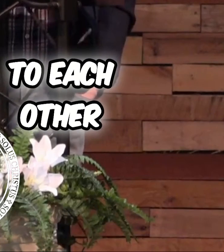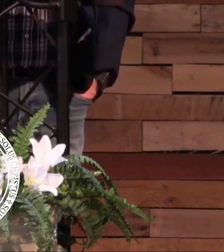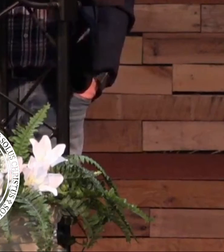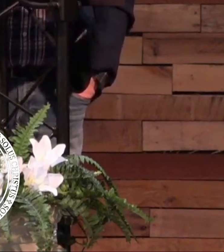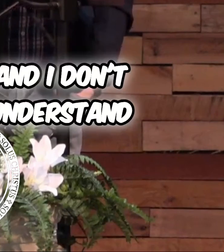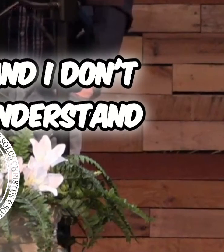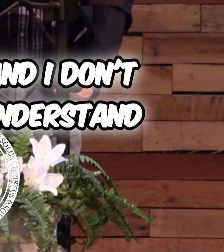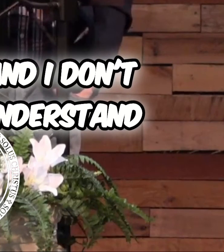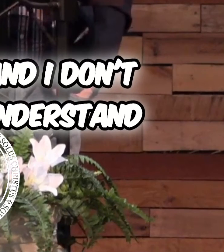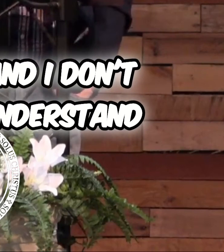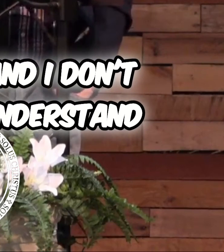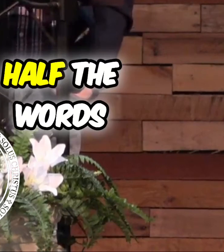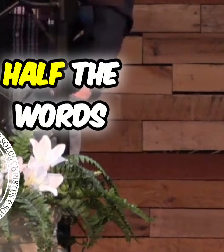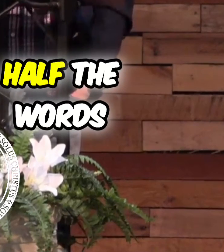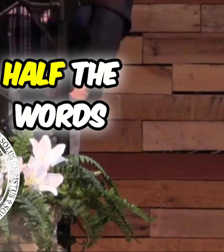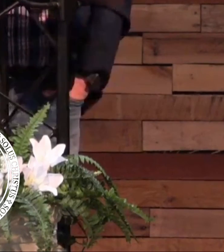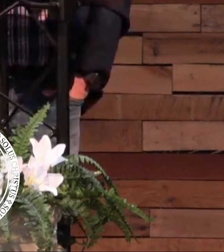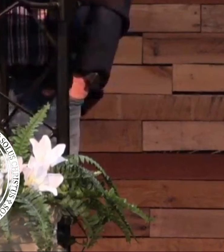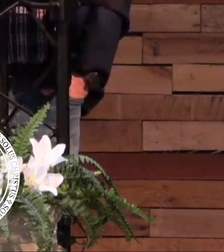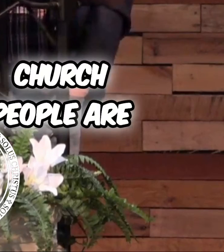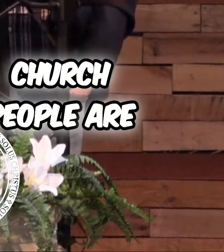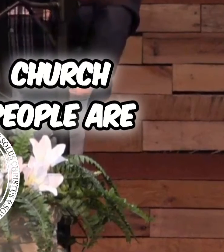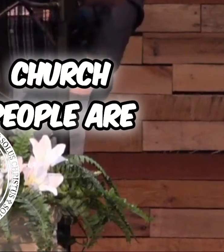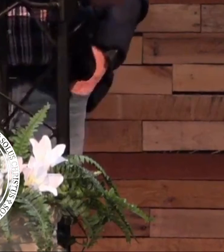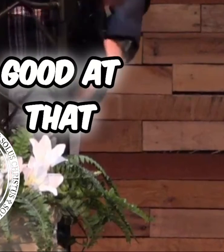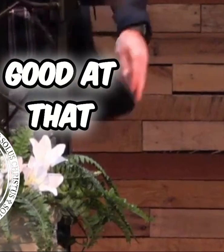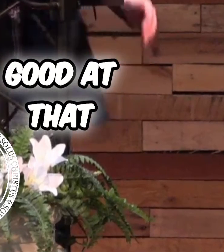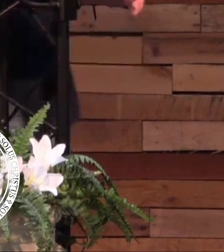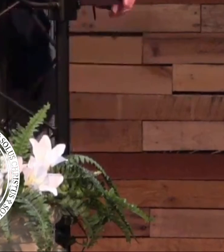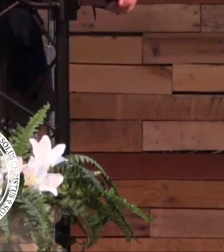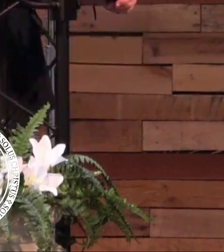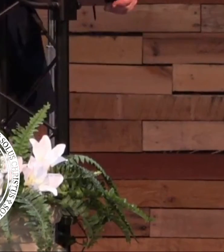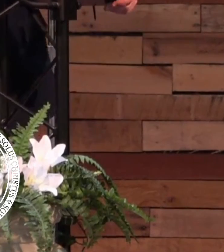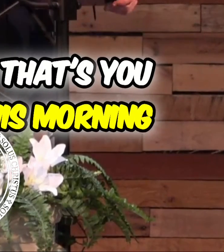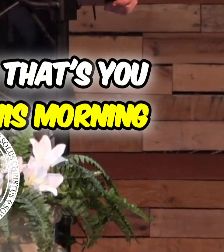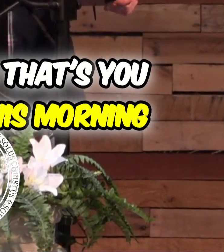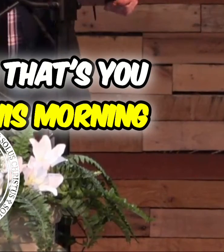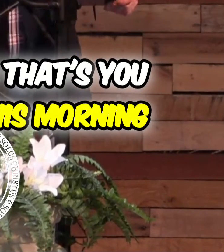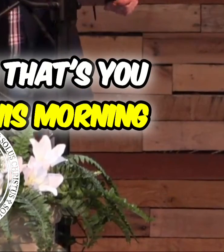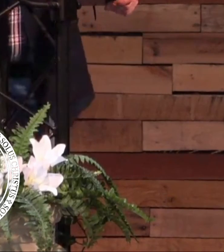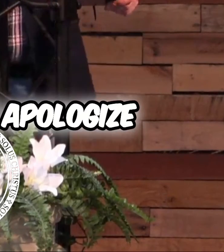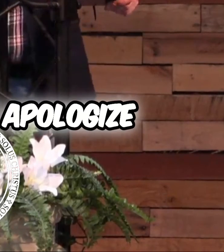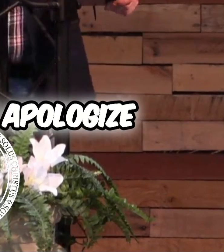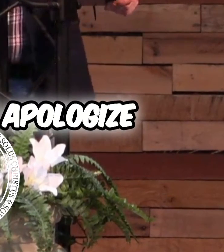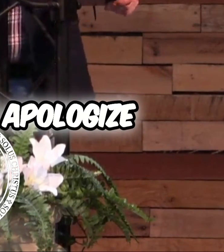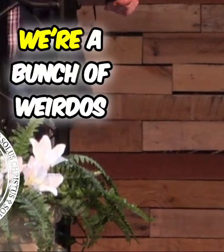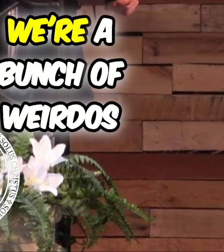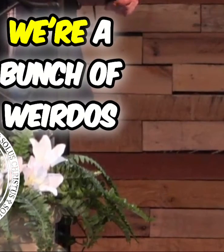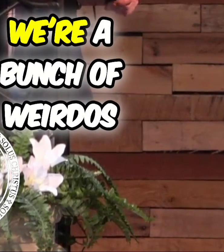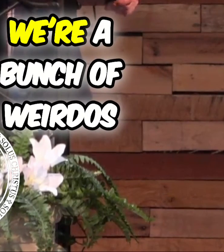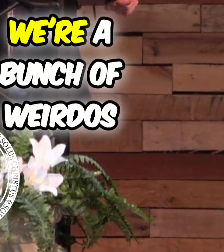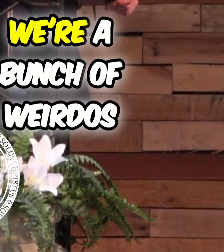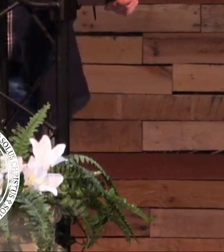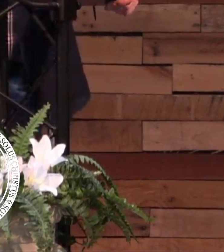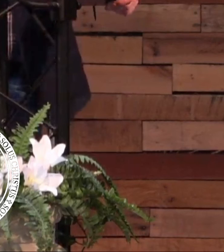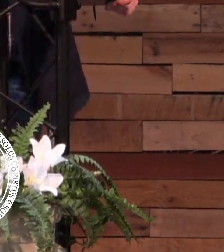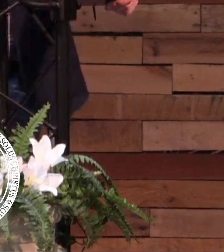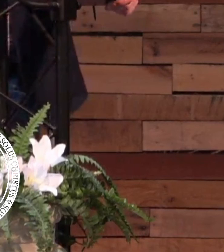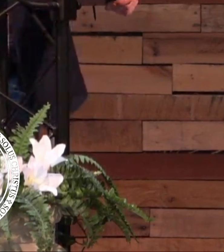each other, and I don't understand half the words. Church people are good at that. If that's you this morning, I apologize. We're a bunch of